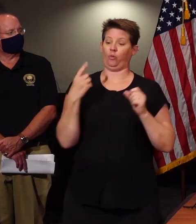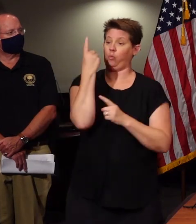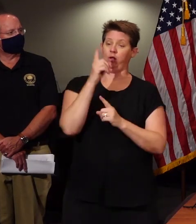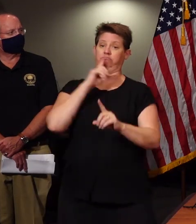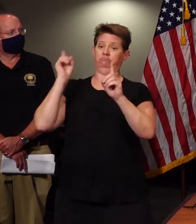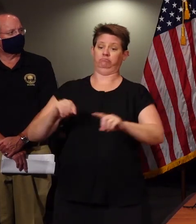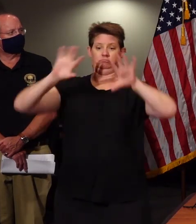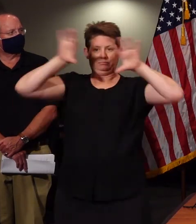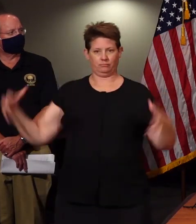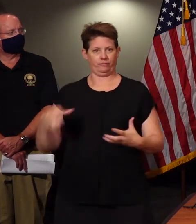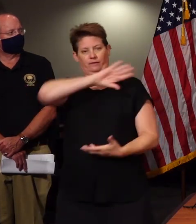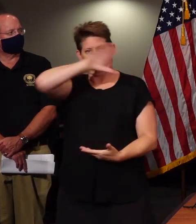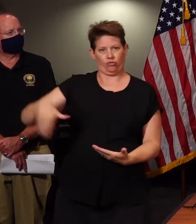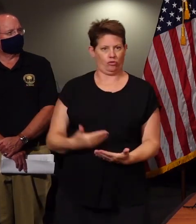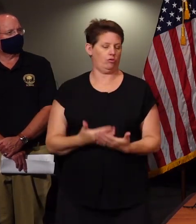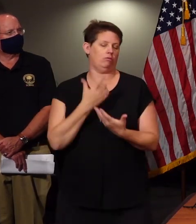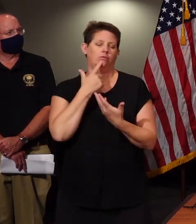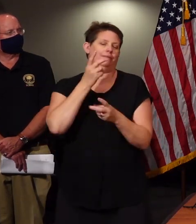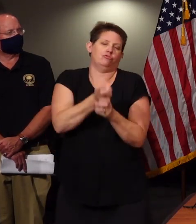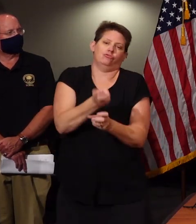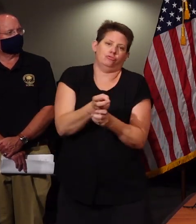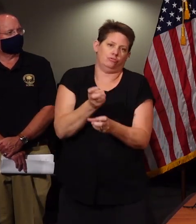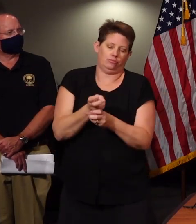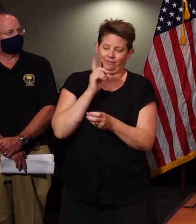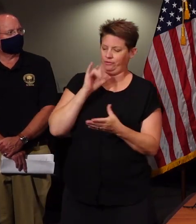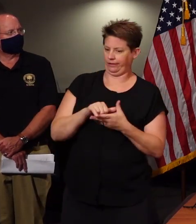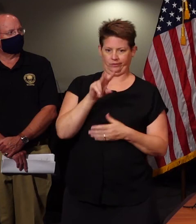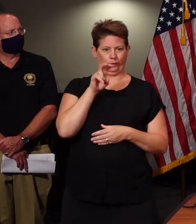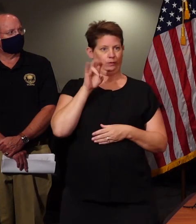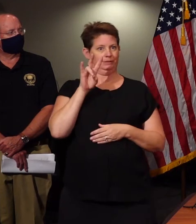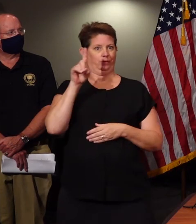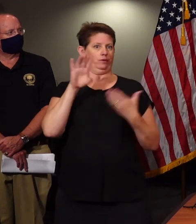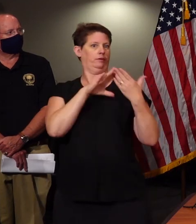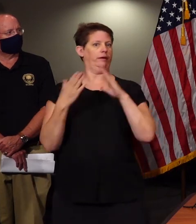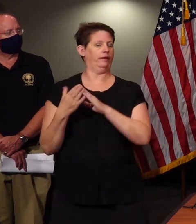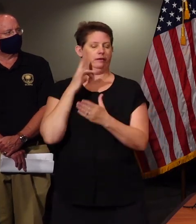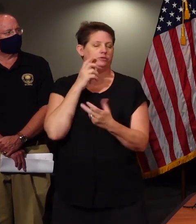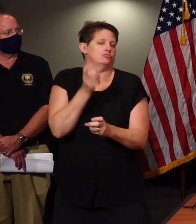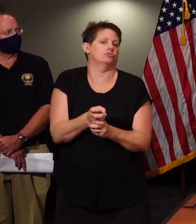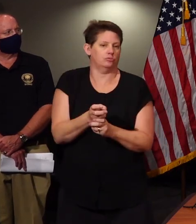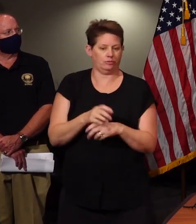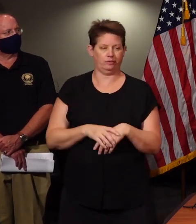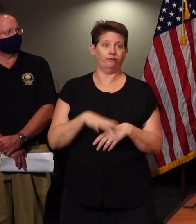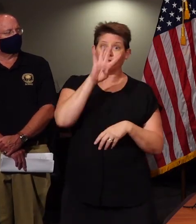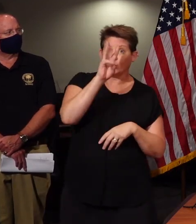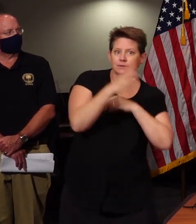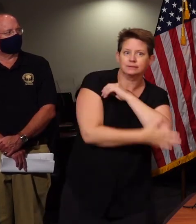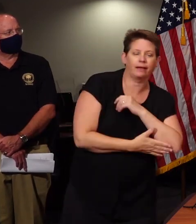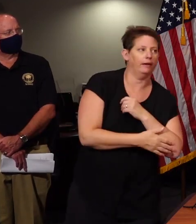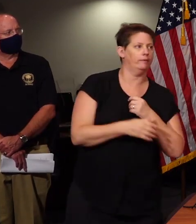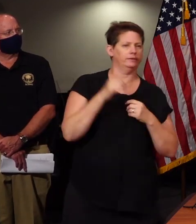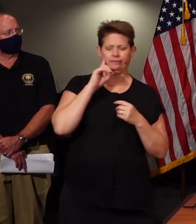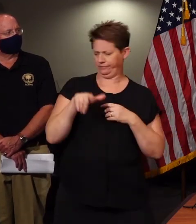to fashion a one-size-fits-all for the 271 towns and the 46 counties and the other,